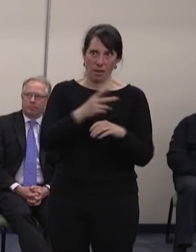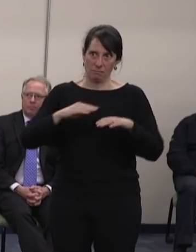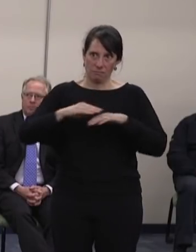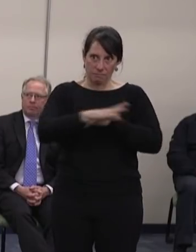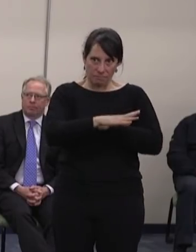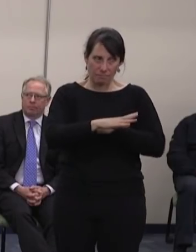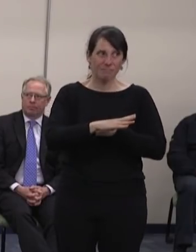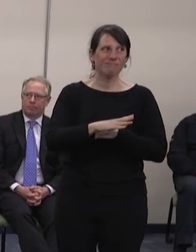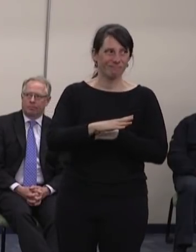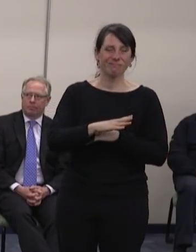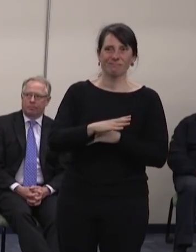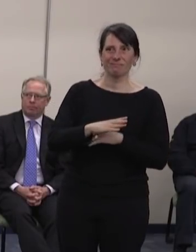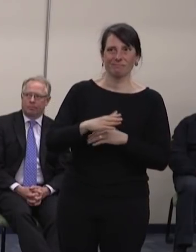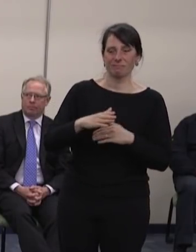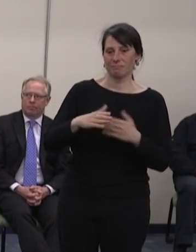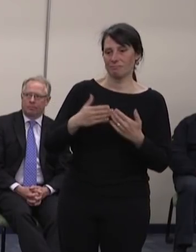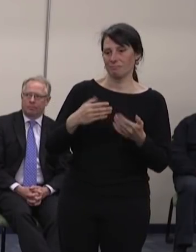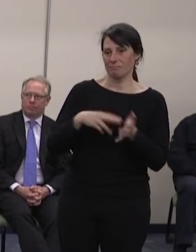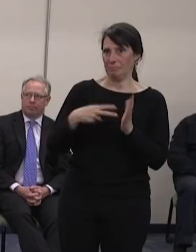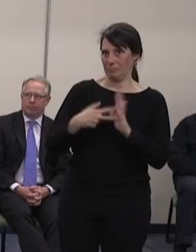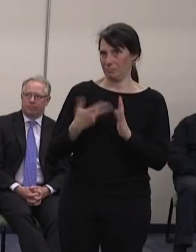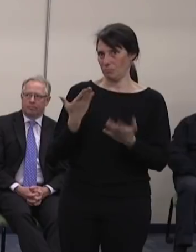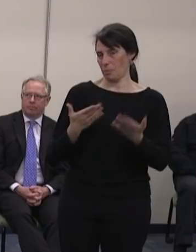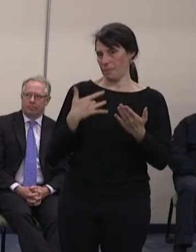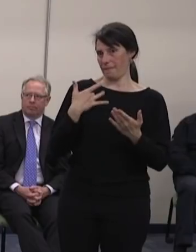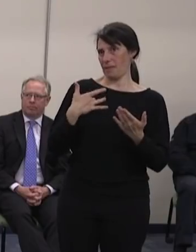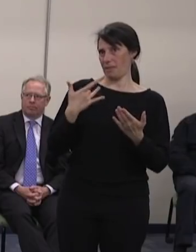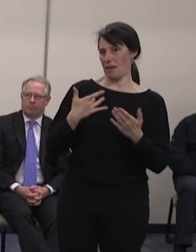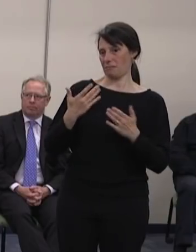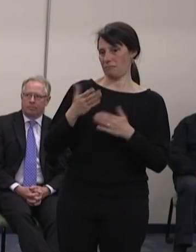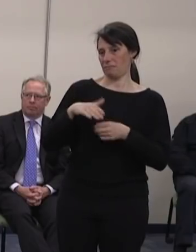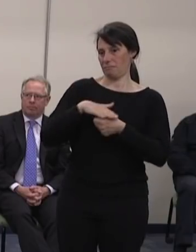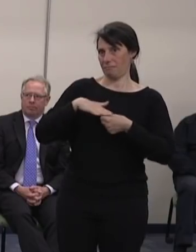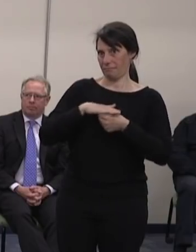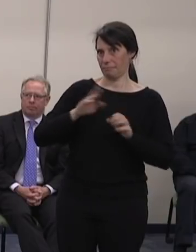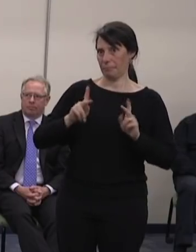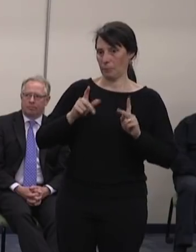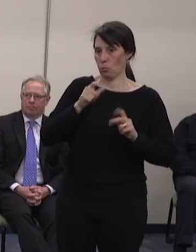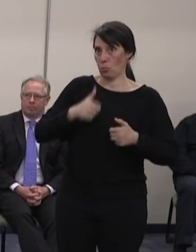is local community transmission of COVID-19.